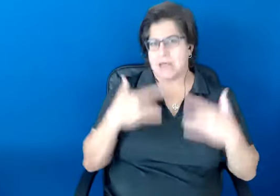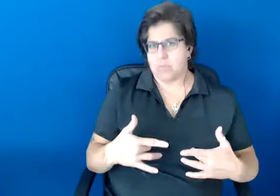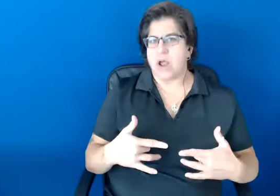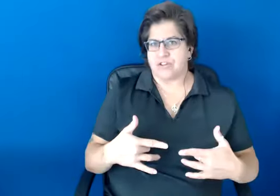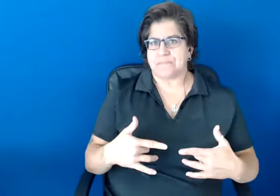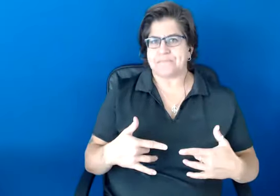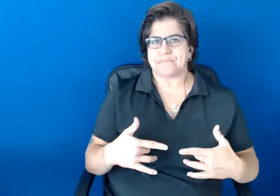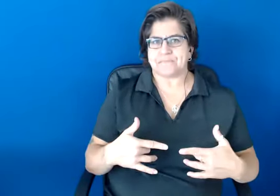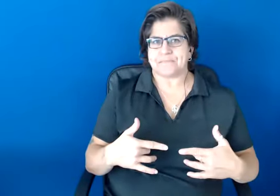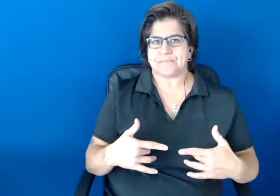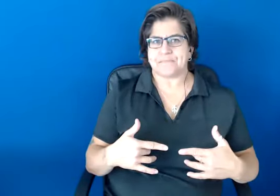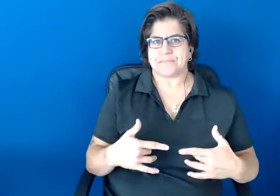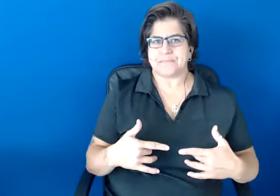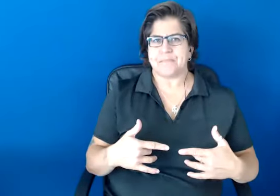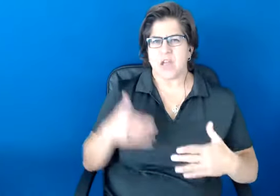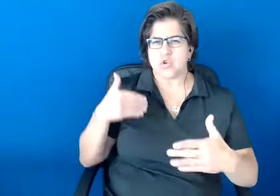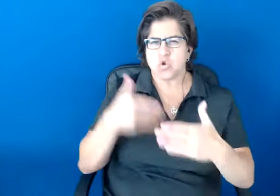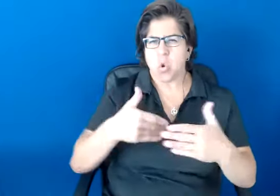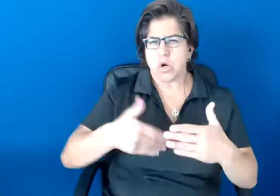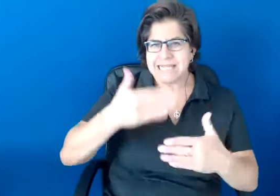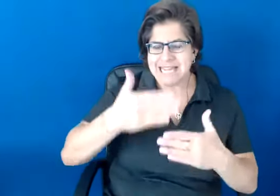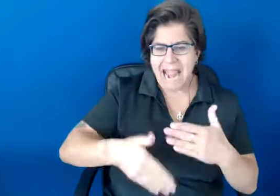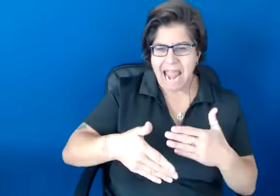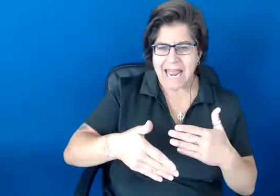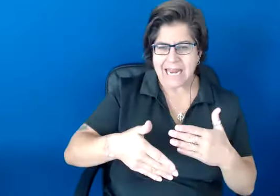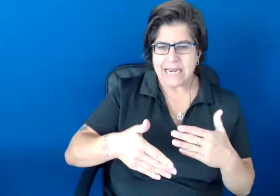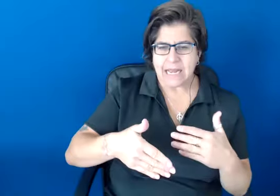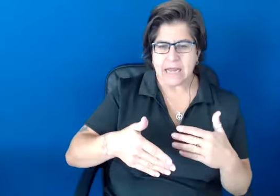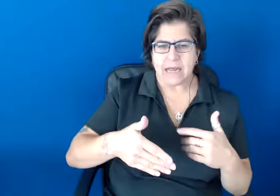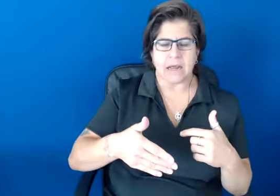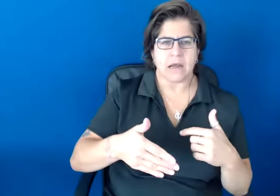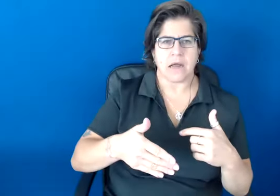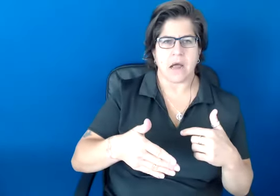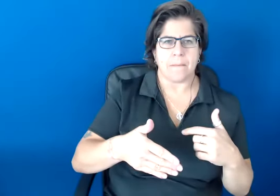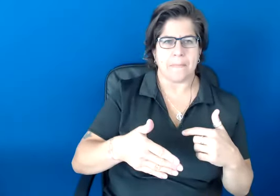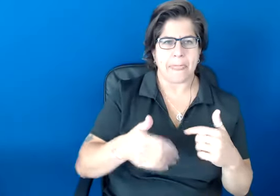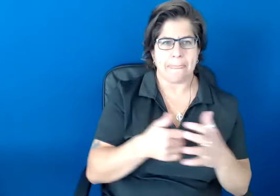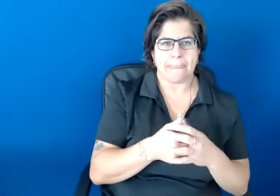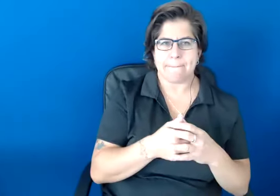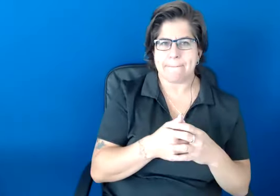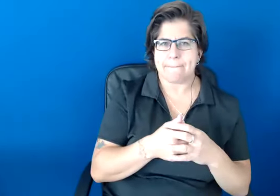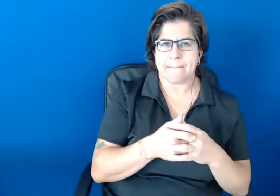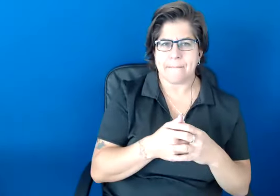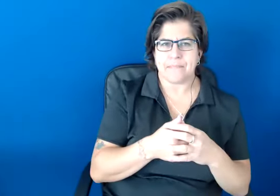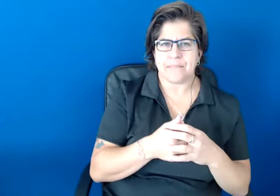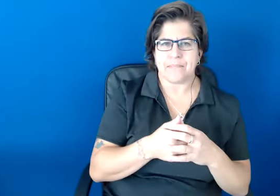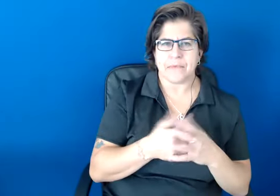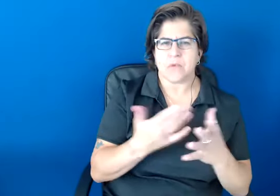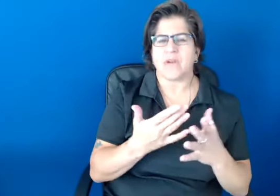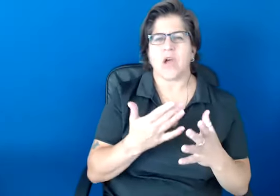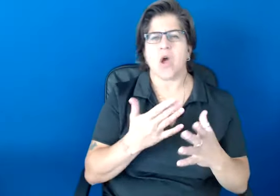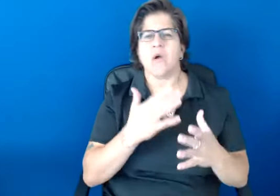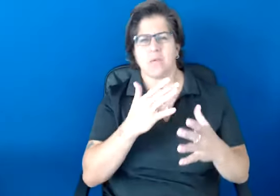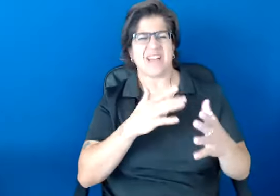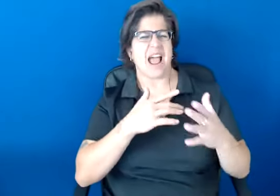it right at the end of when I finish up all the character defects I